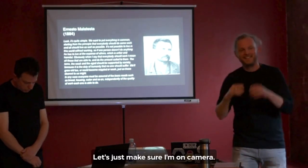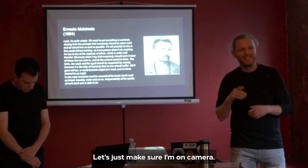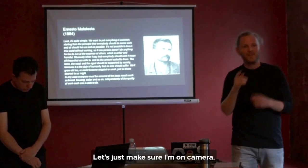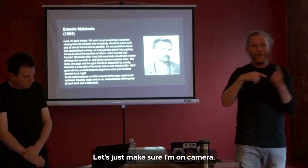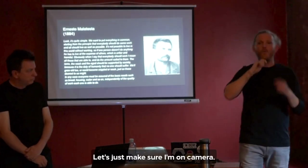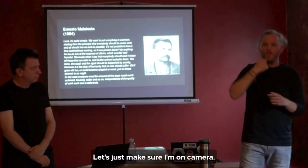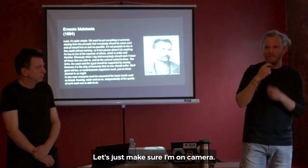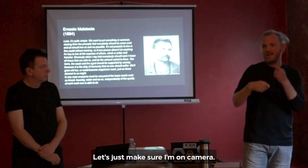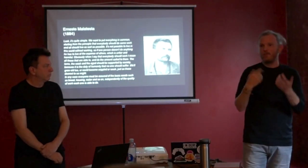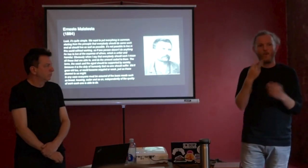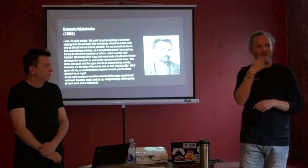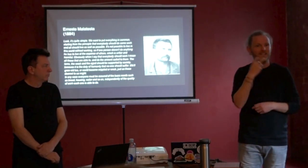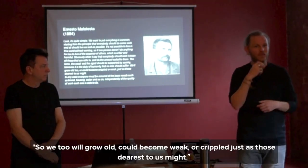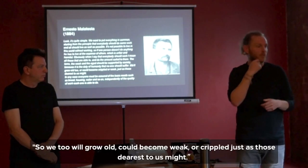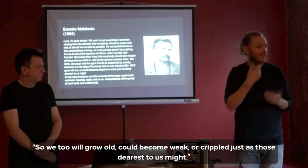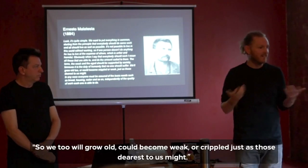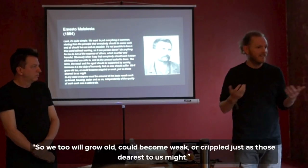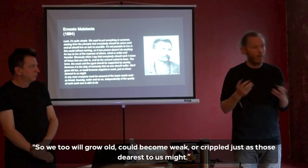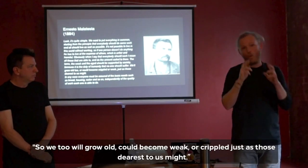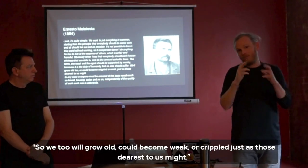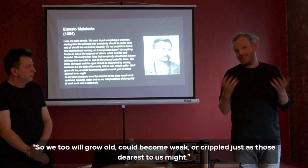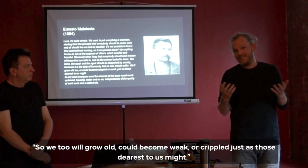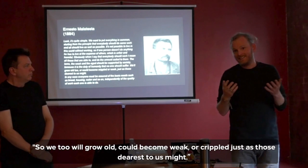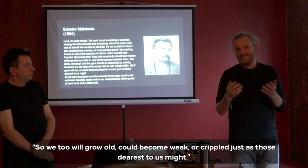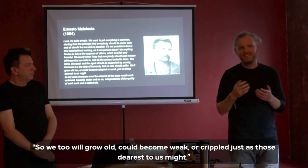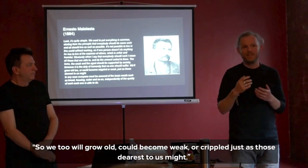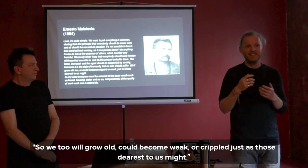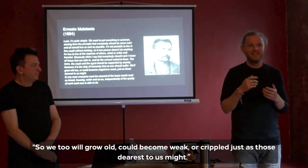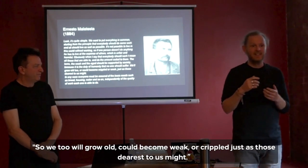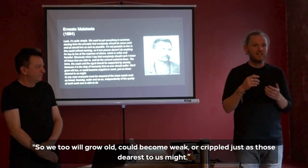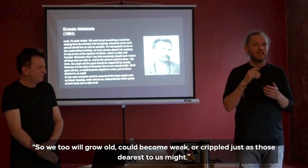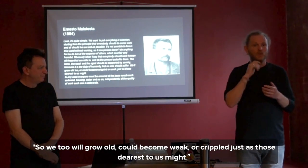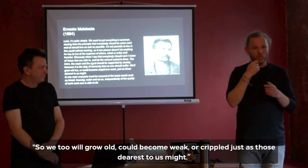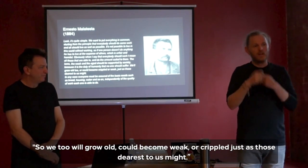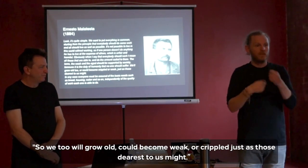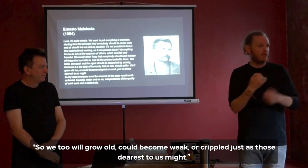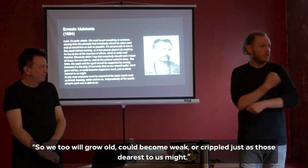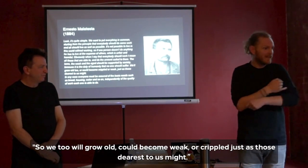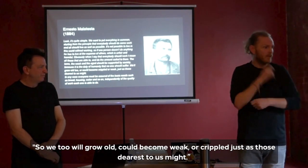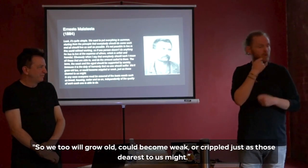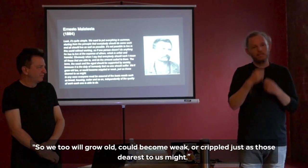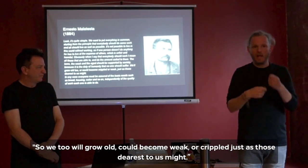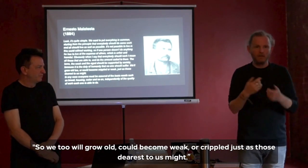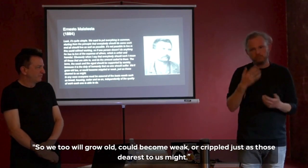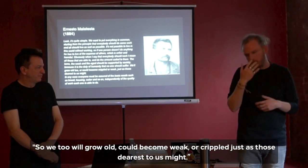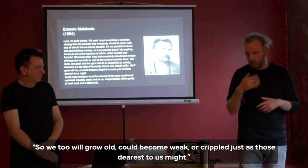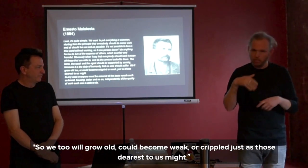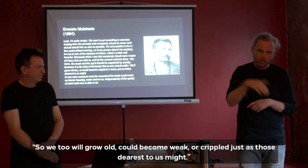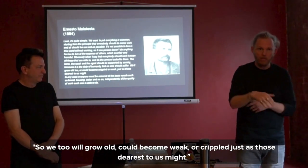let's just make sure I'm on camera. So we too will grow old, could become weak